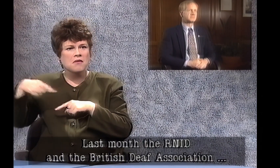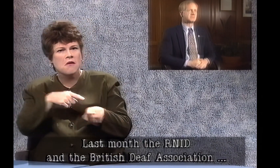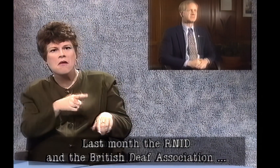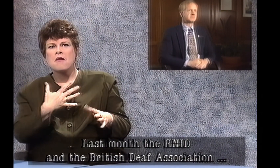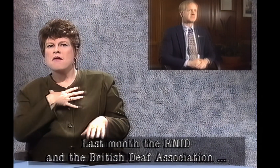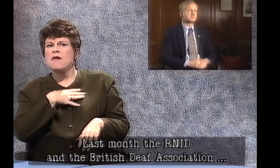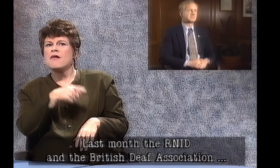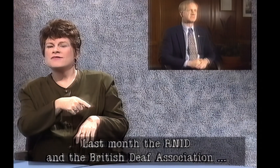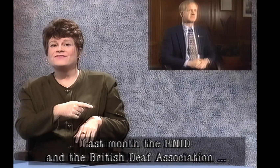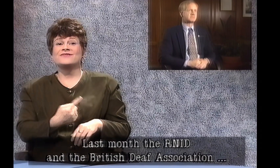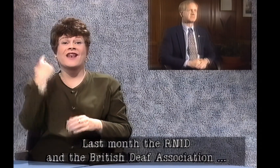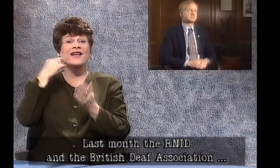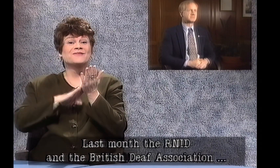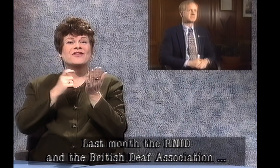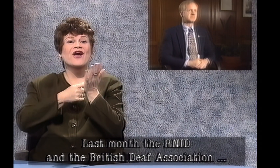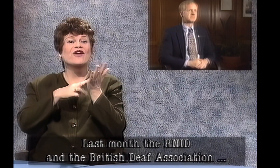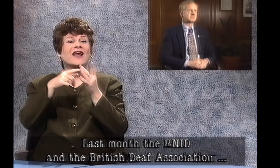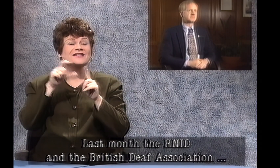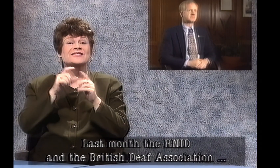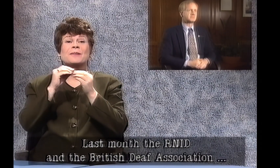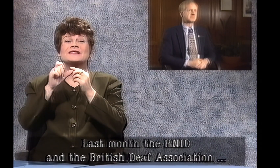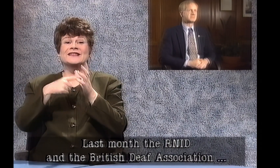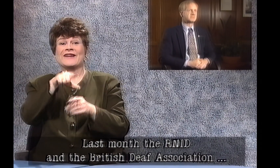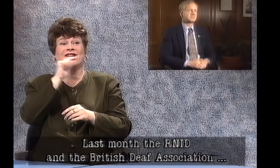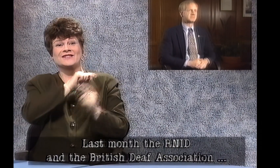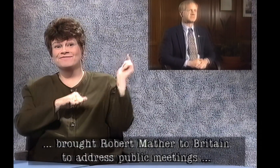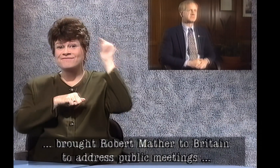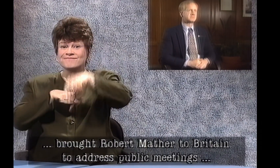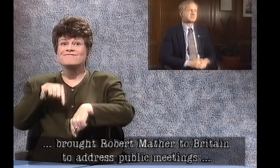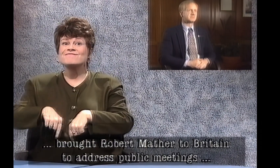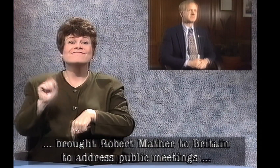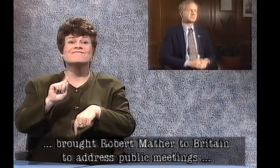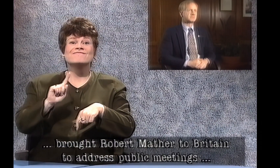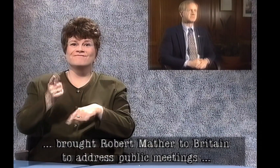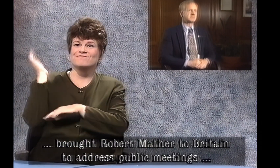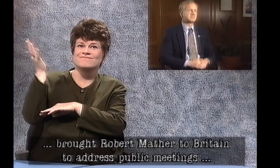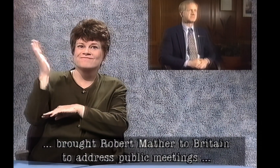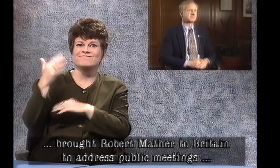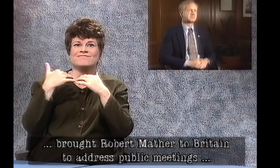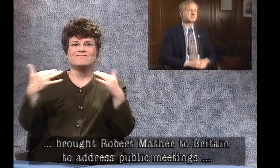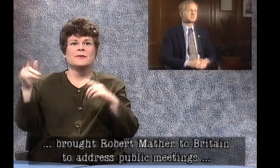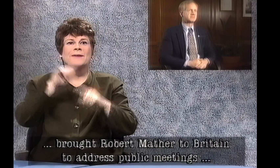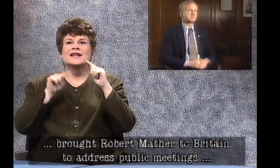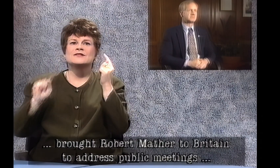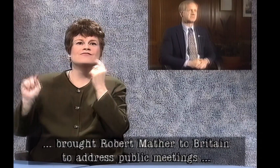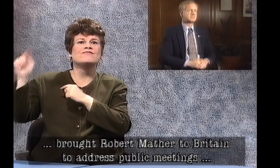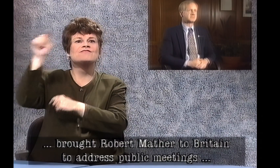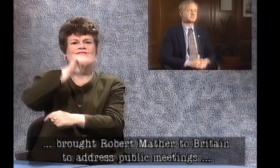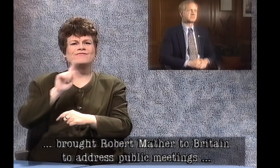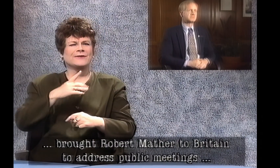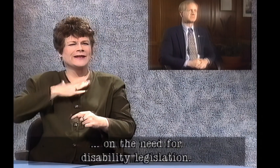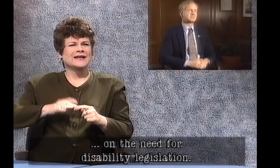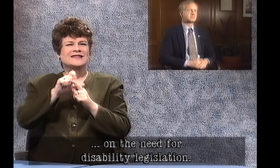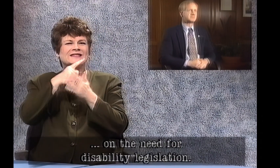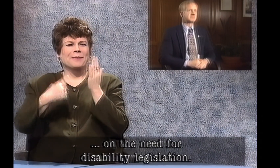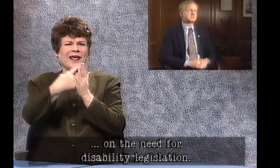follow. Last month, the RNID and the British Deaf Association brought Robert Mather to Britain to address a series of public